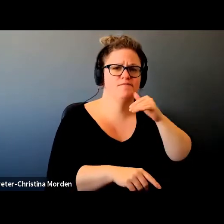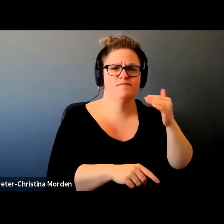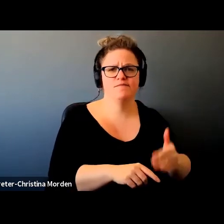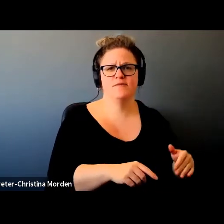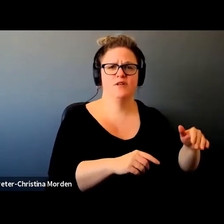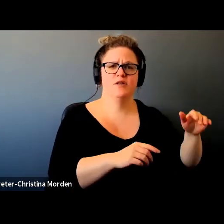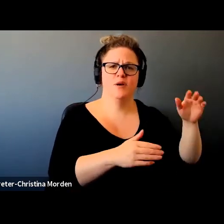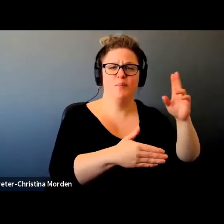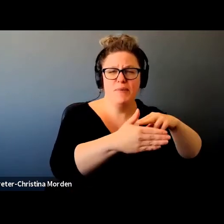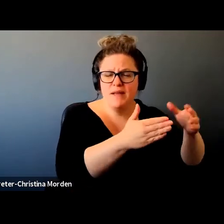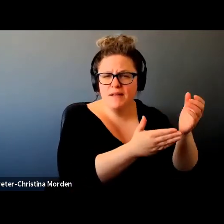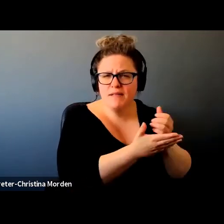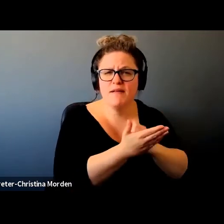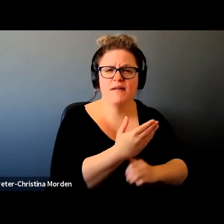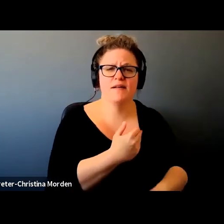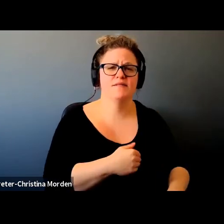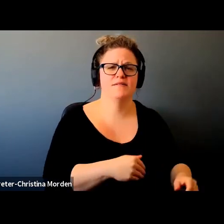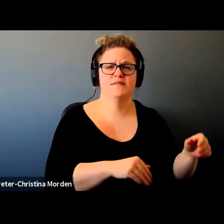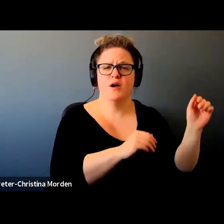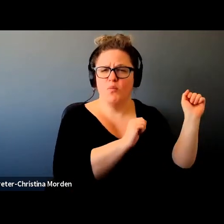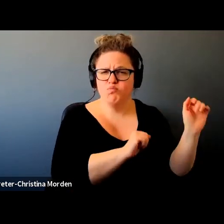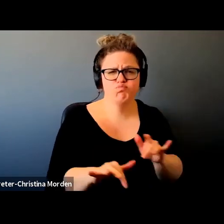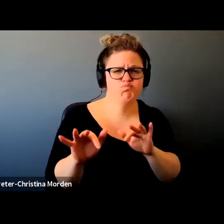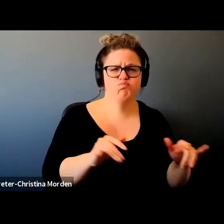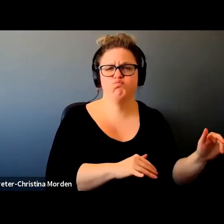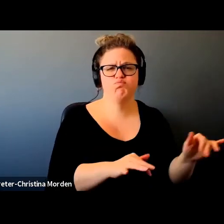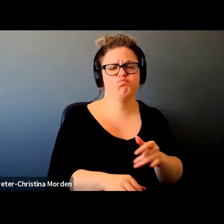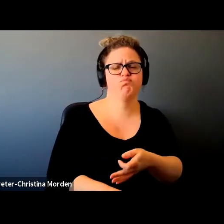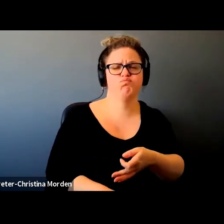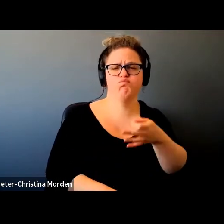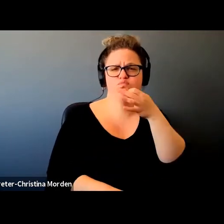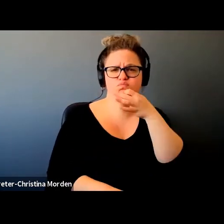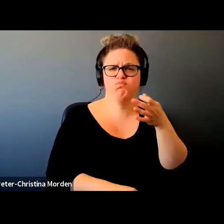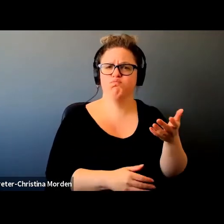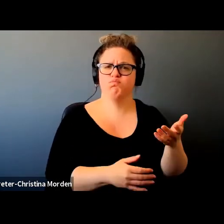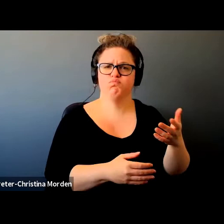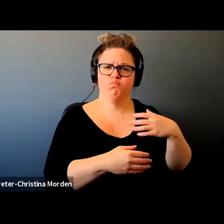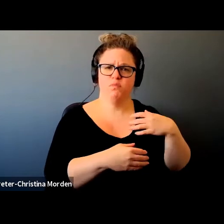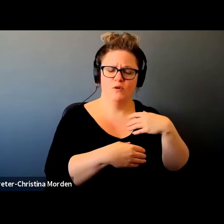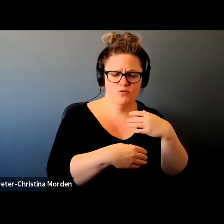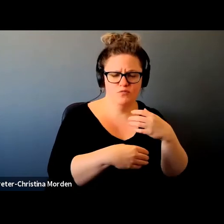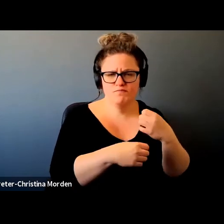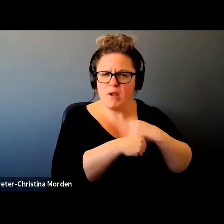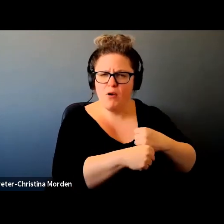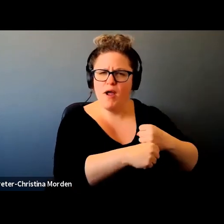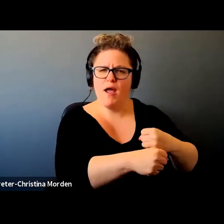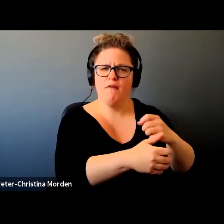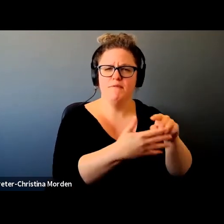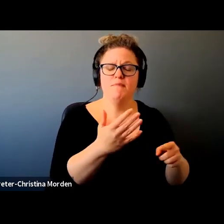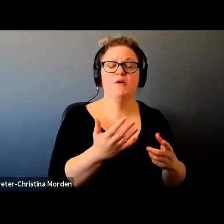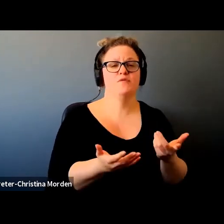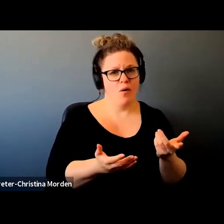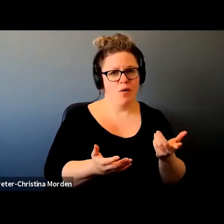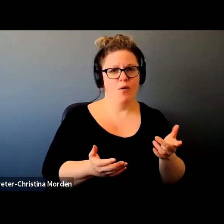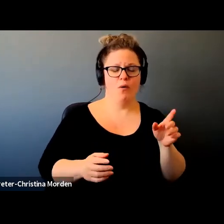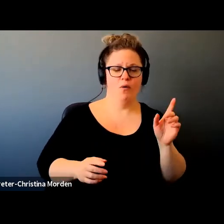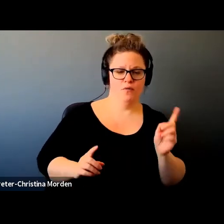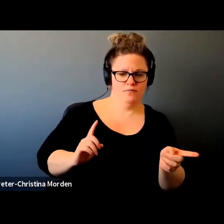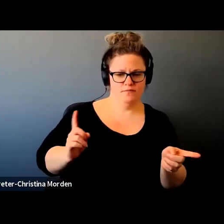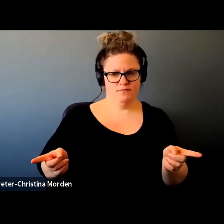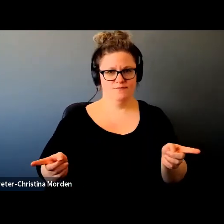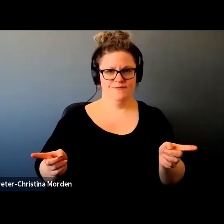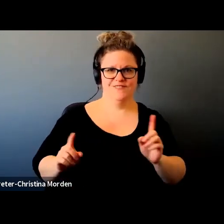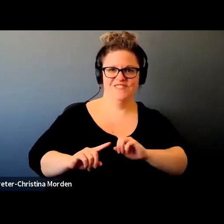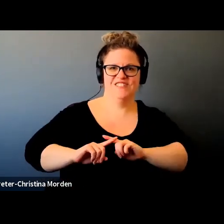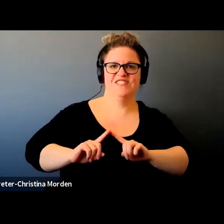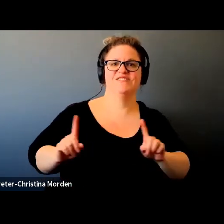the piano, and she was an amazing craftsperson, and her handwork was so I came from this really kind of tension